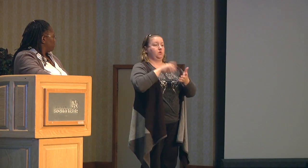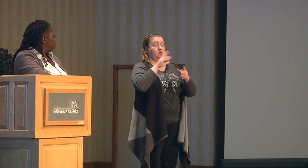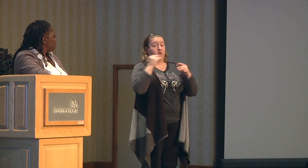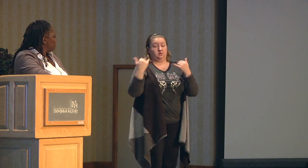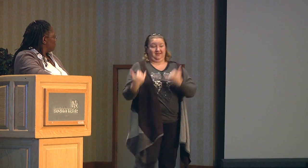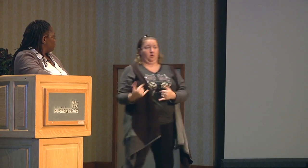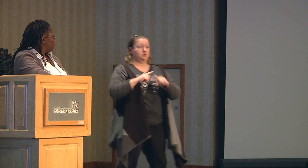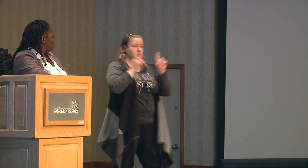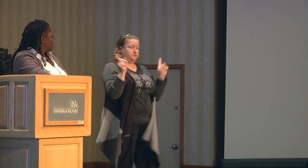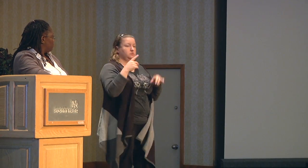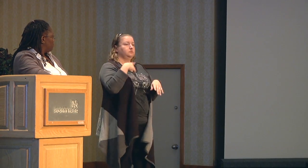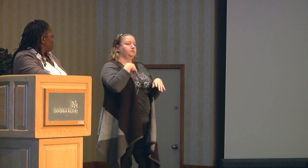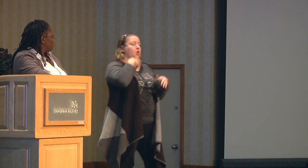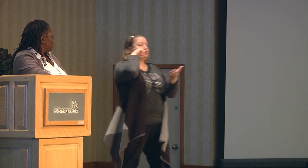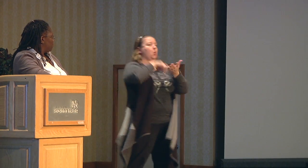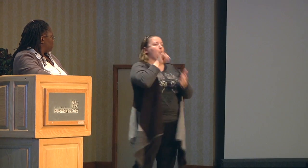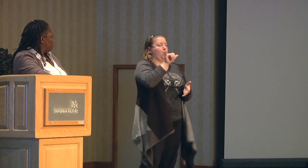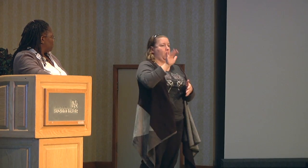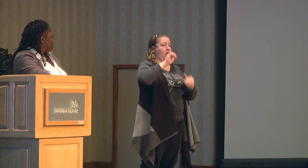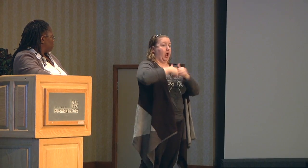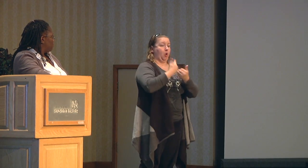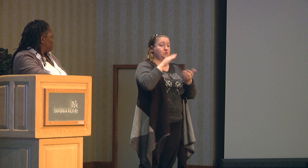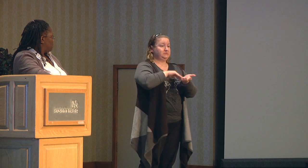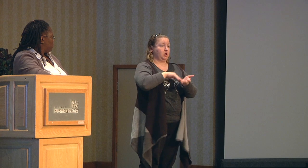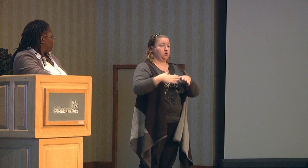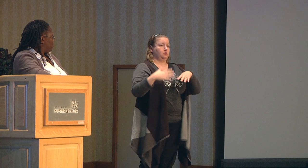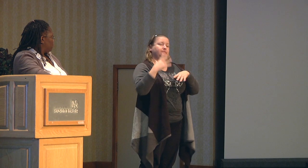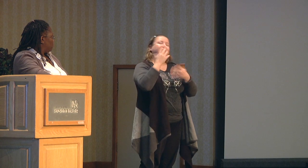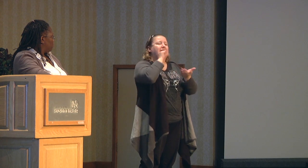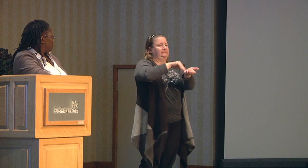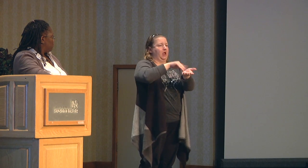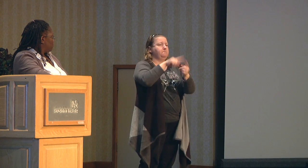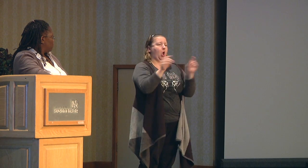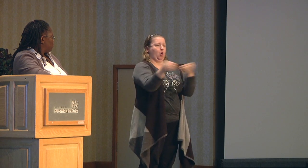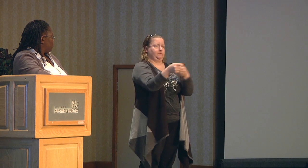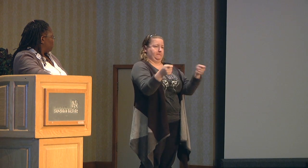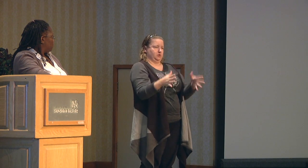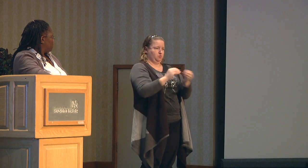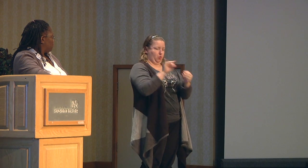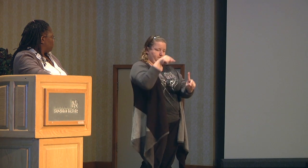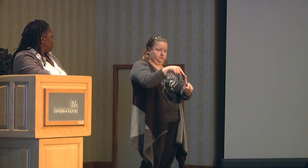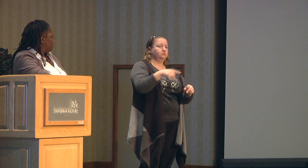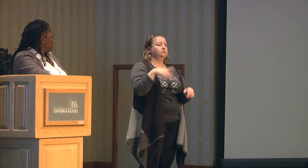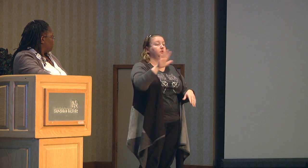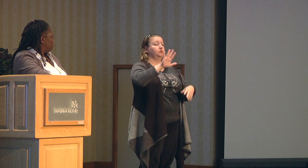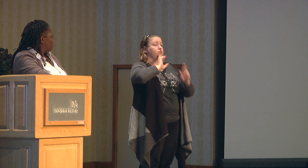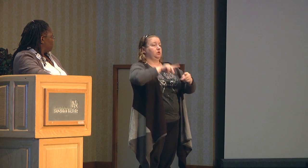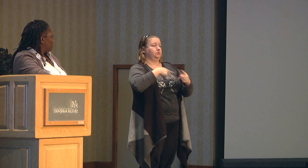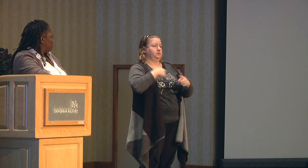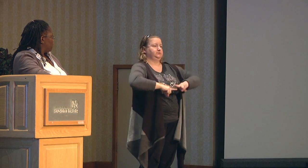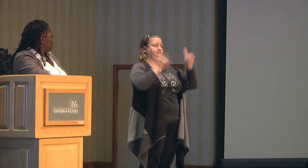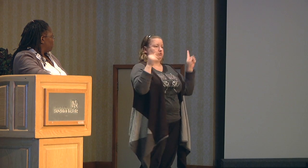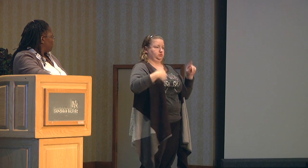or to provide an interpreter. That was the approach I used to take. But what I've noticed is that not necessarily the